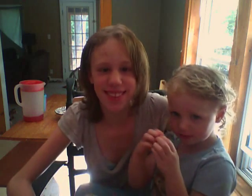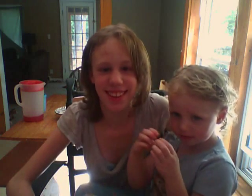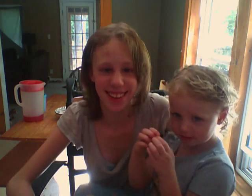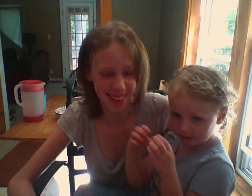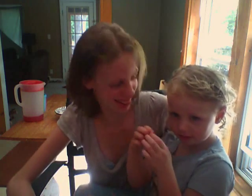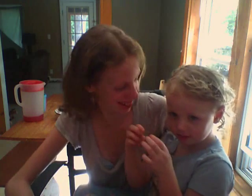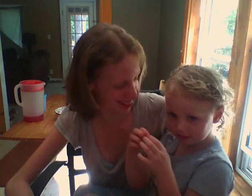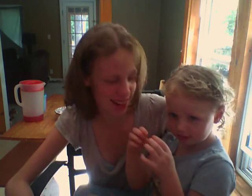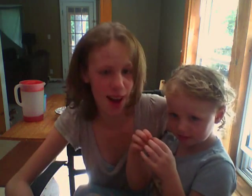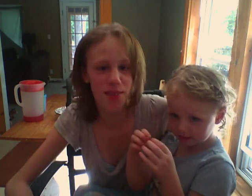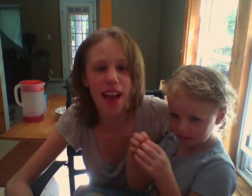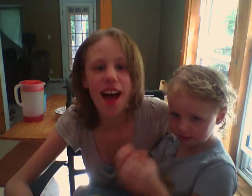Good job